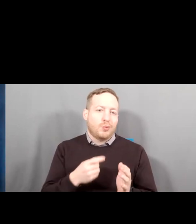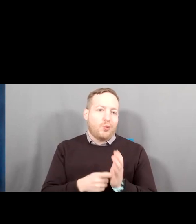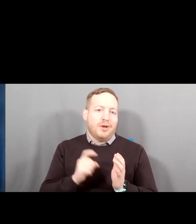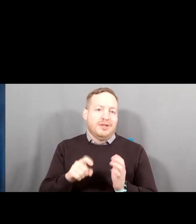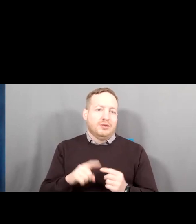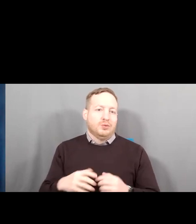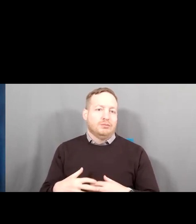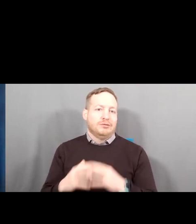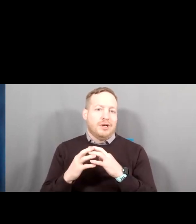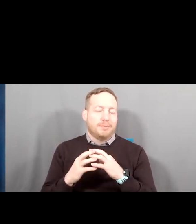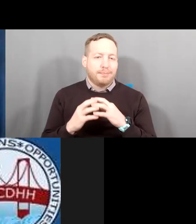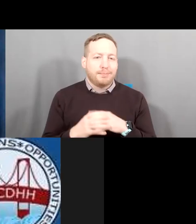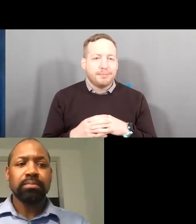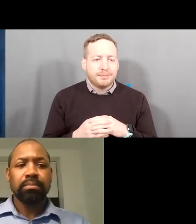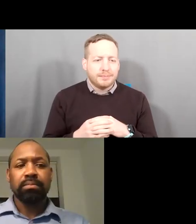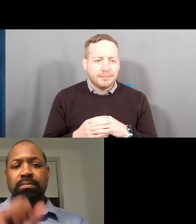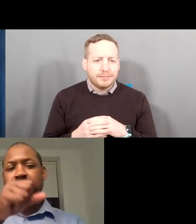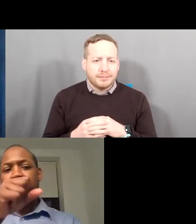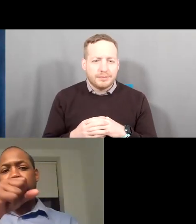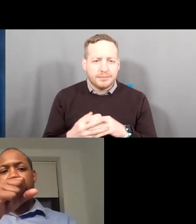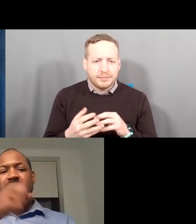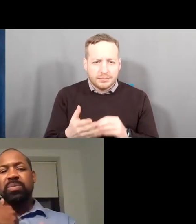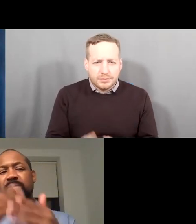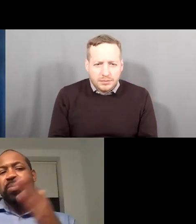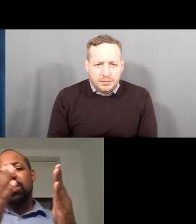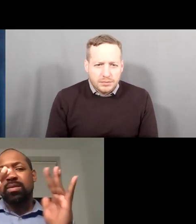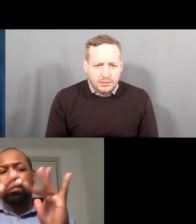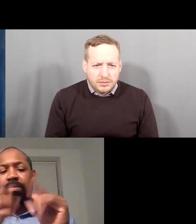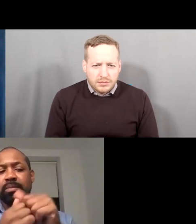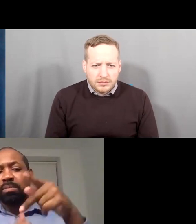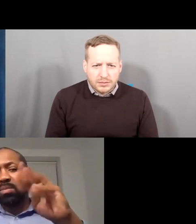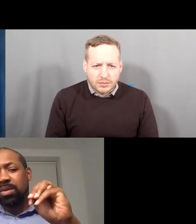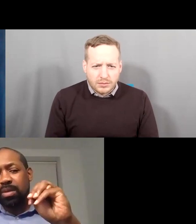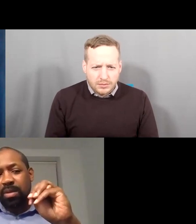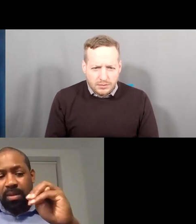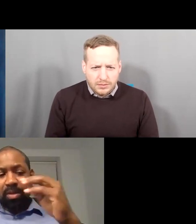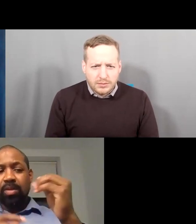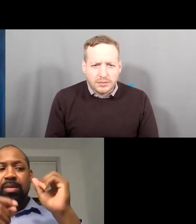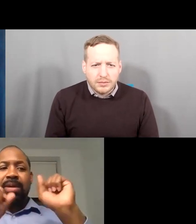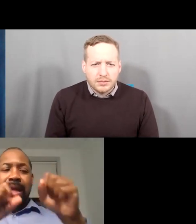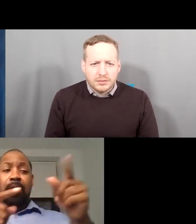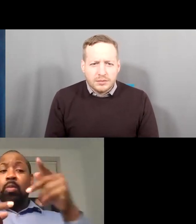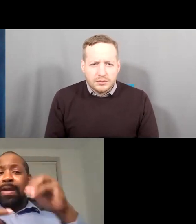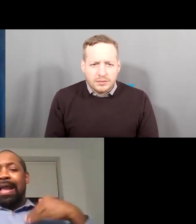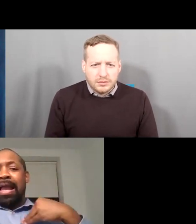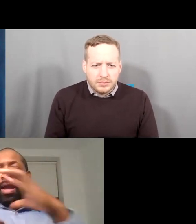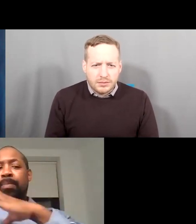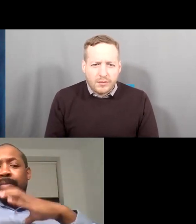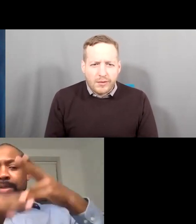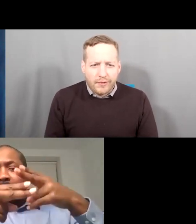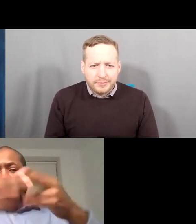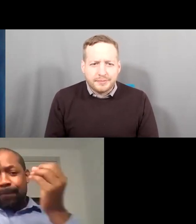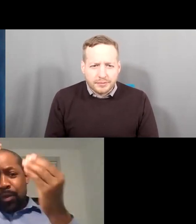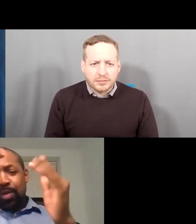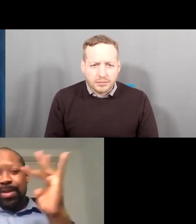that's a question on that committee. But I know we do want to establish the committee. Yes, I'm planning on being in touch with Pam